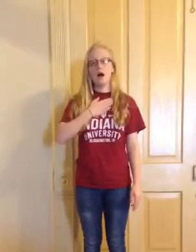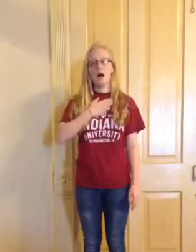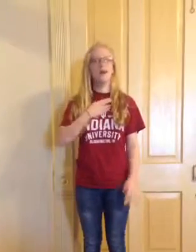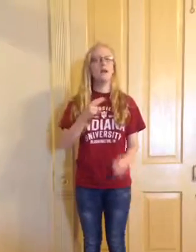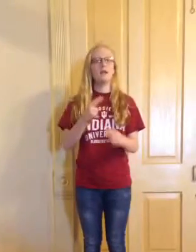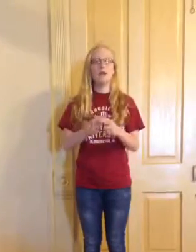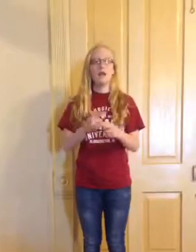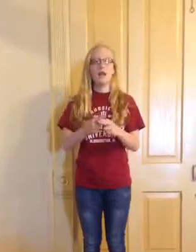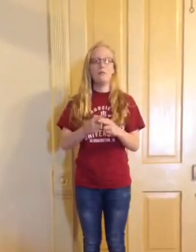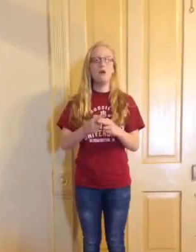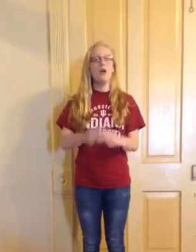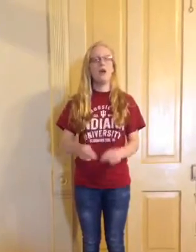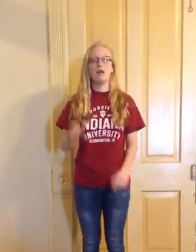my name is